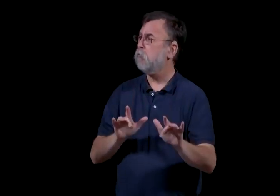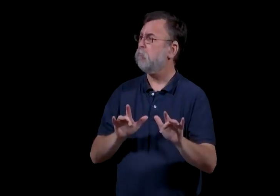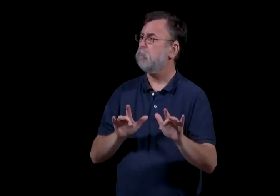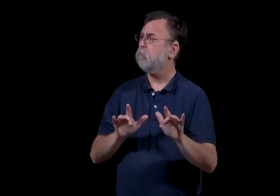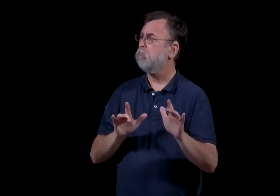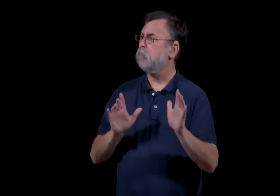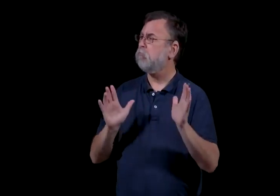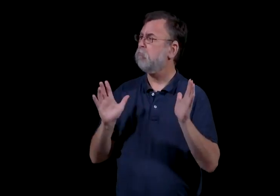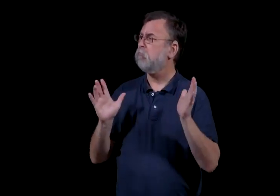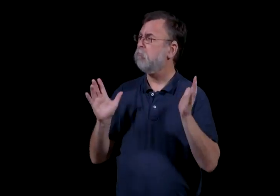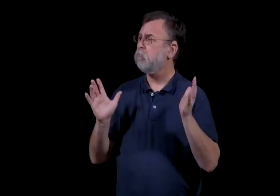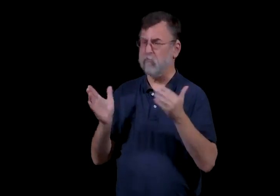You're so merciful.